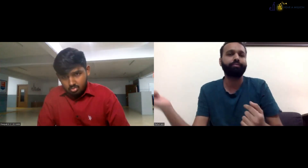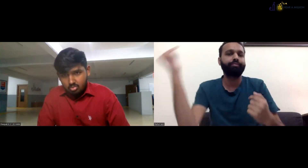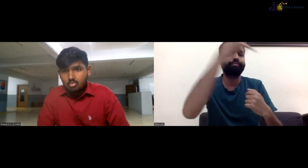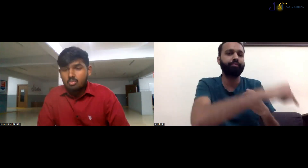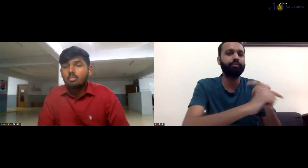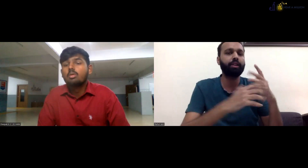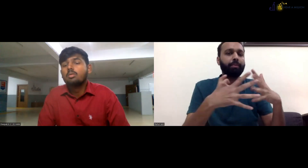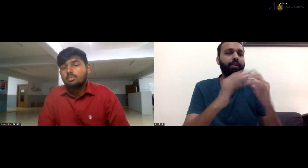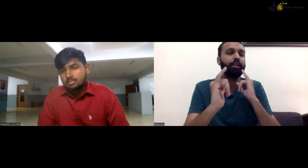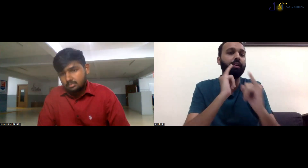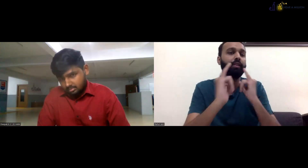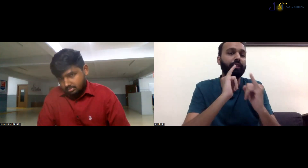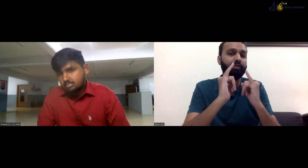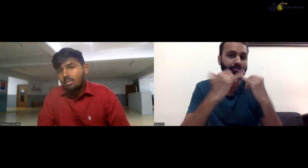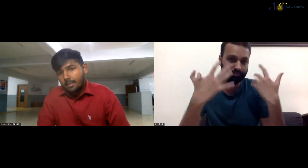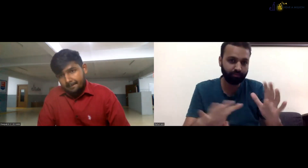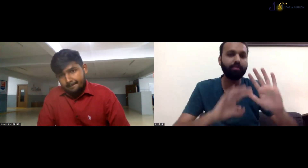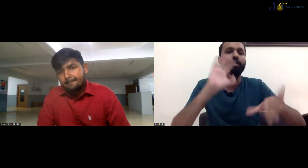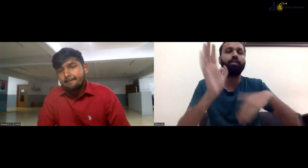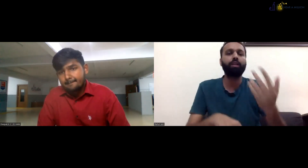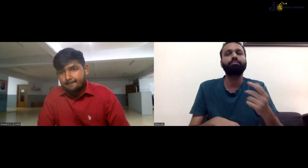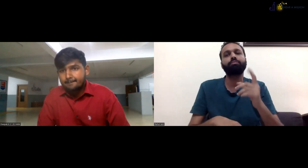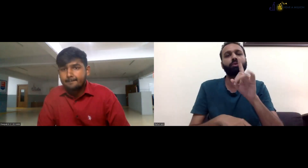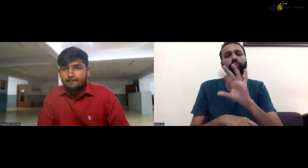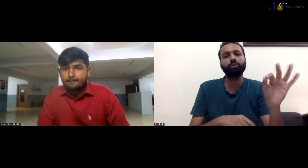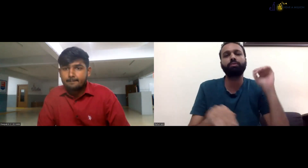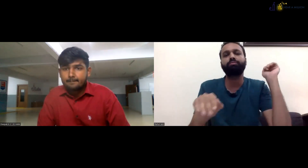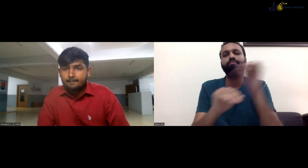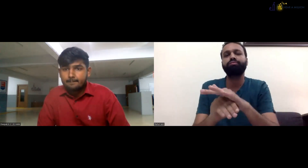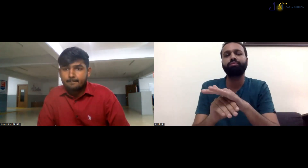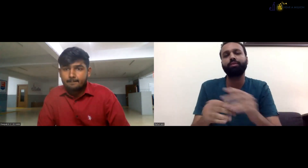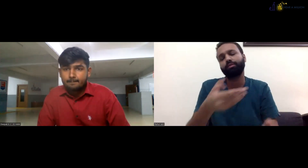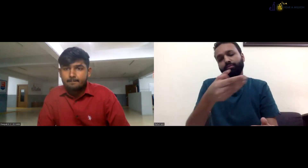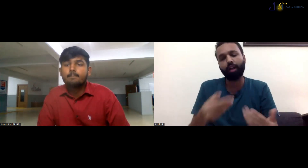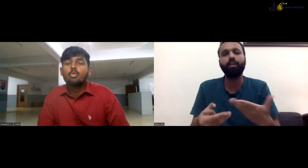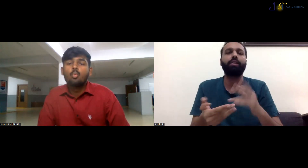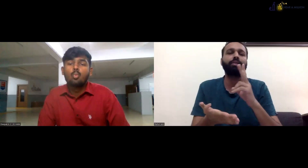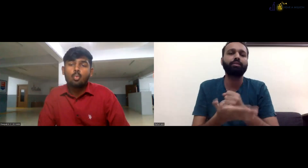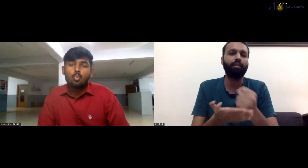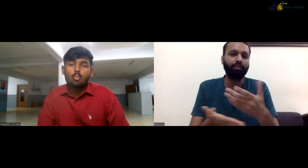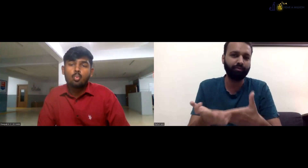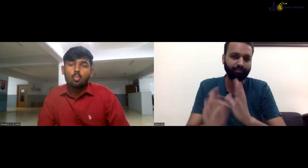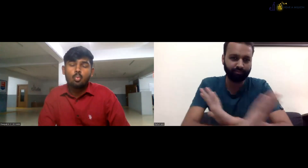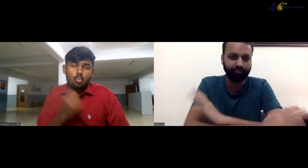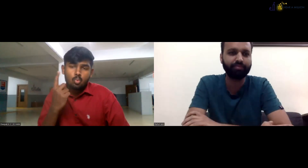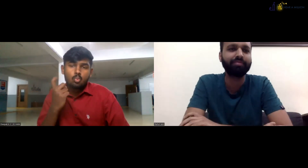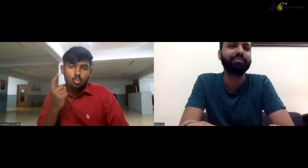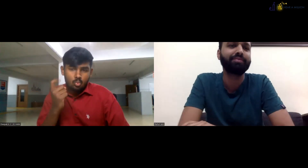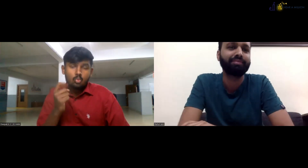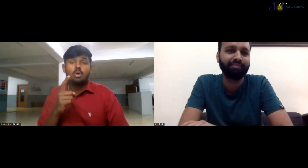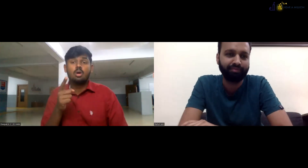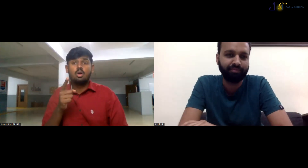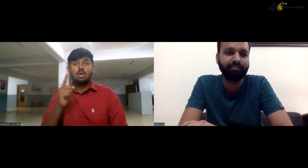evaluation process. Then they let you know about the interview, and then you have to go for your interview with the American consulate. And once you get your